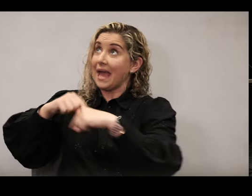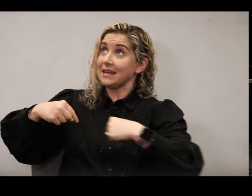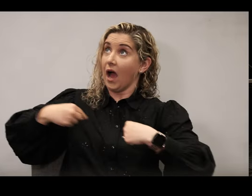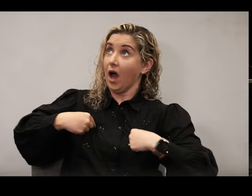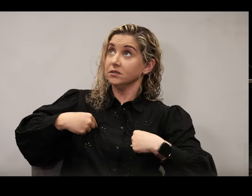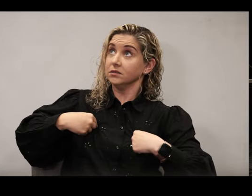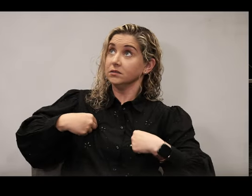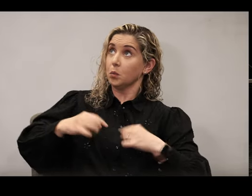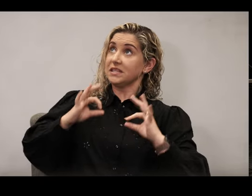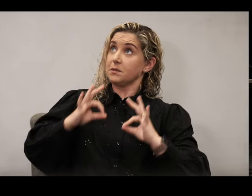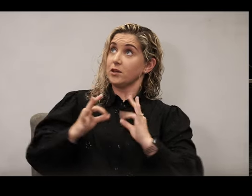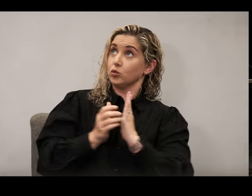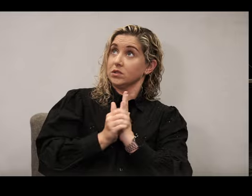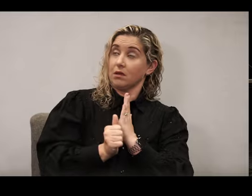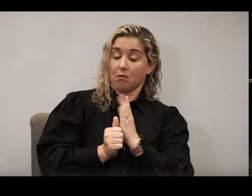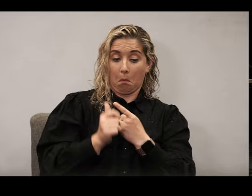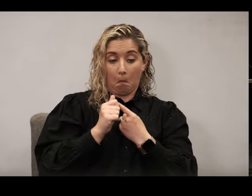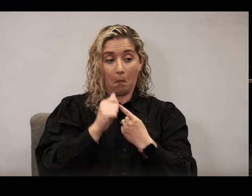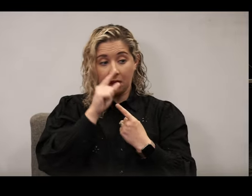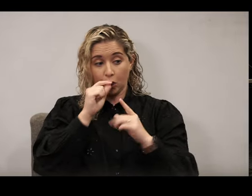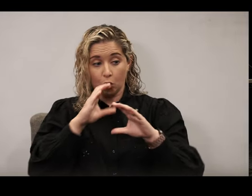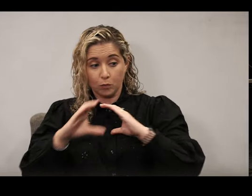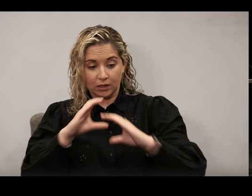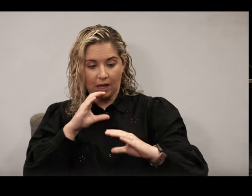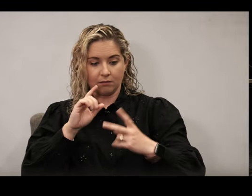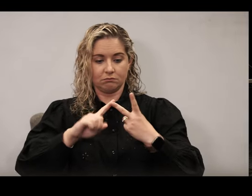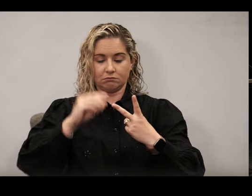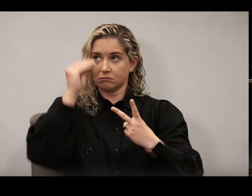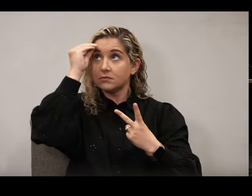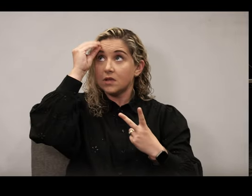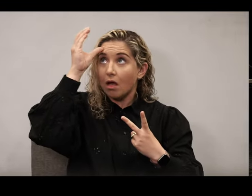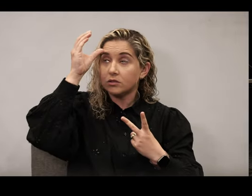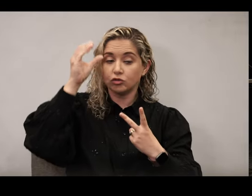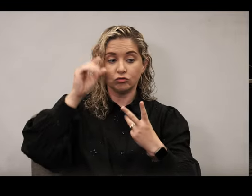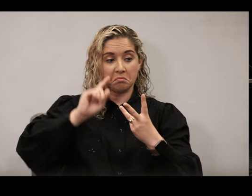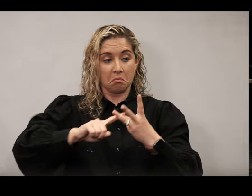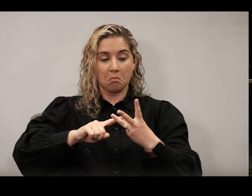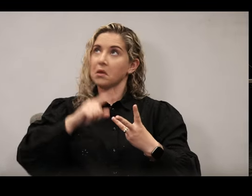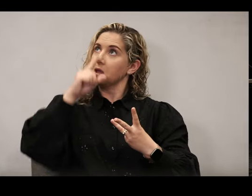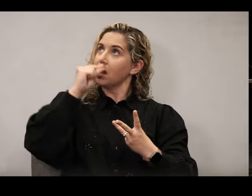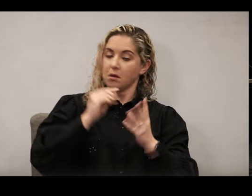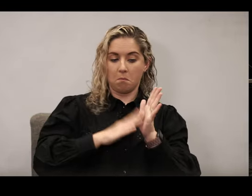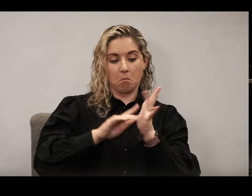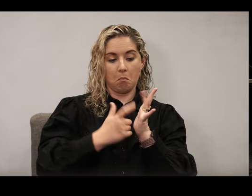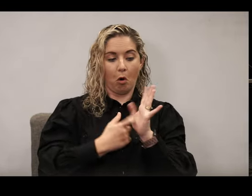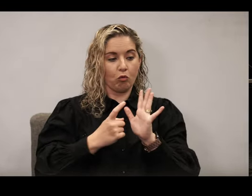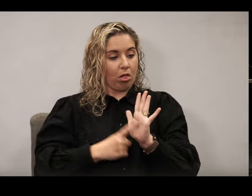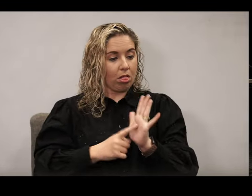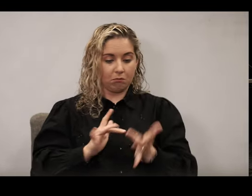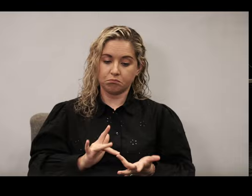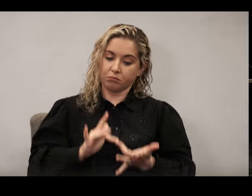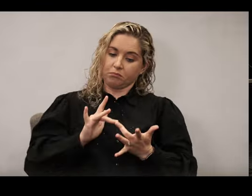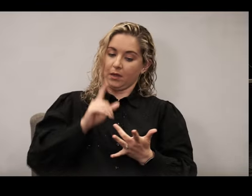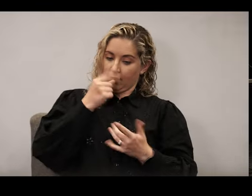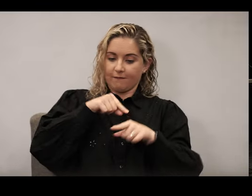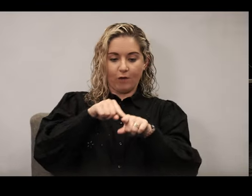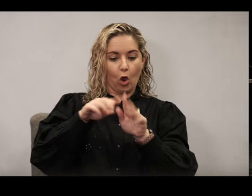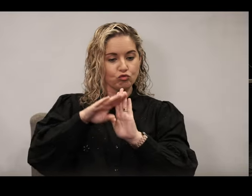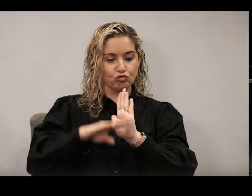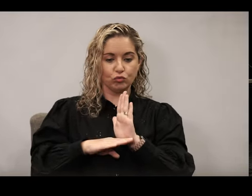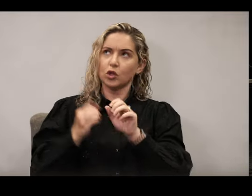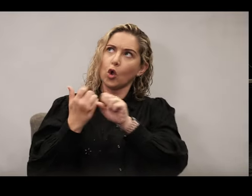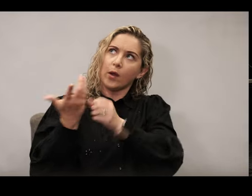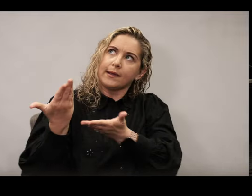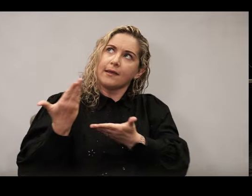communicate, with the capacity for reasoning and intelligence, with the capacity for morality, with the capacity for moral decision-making, with a